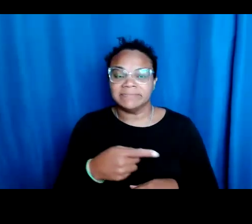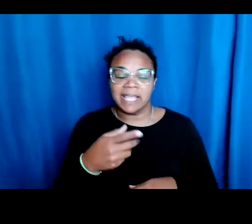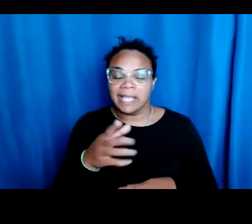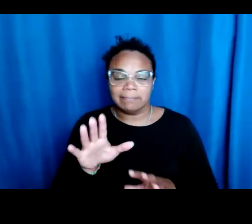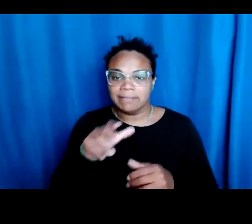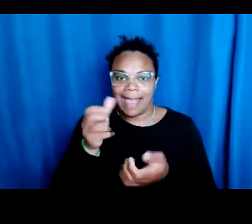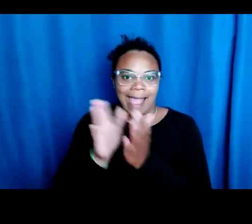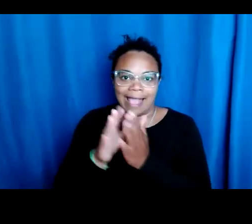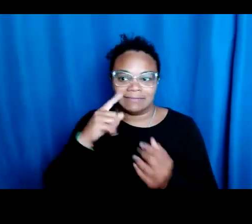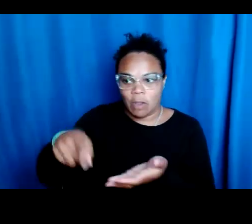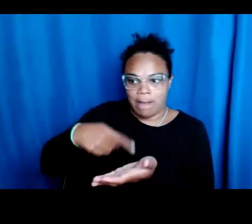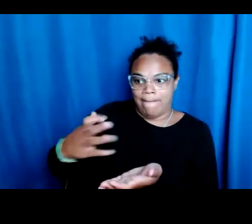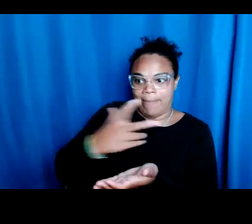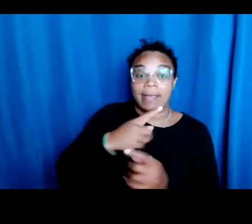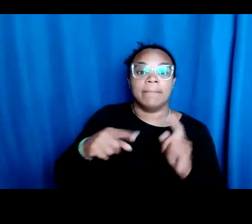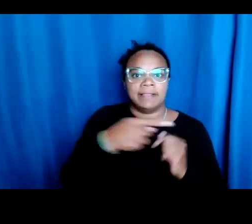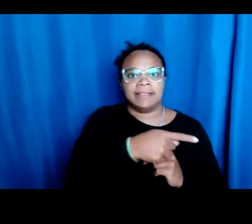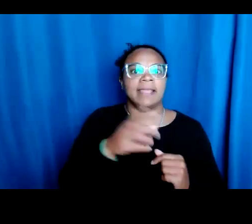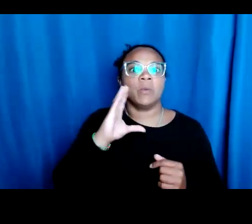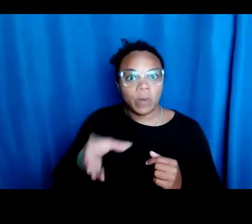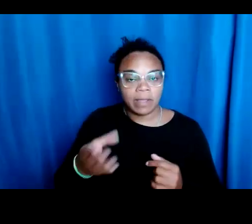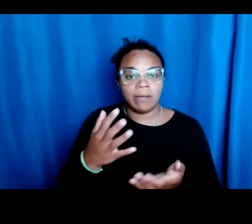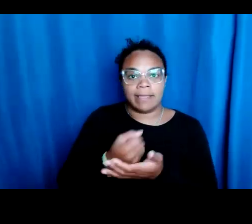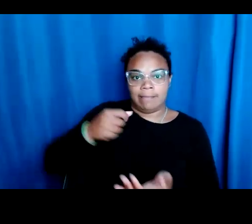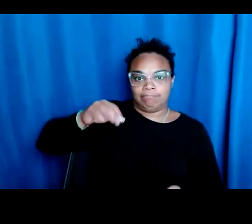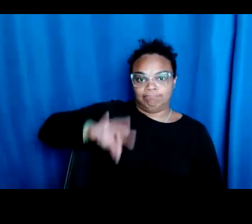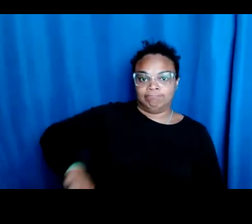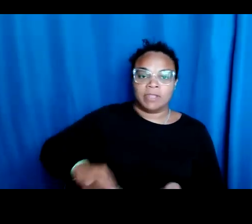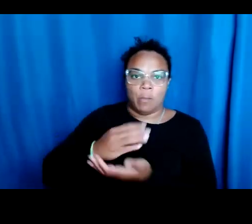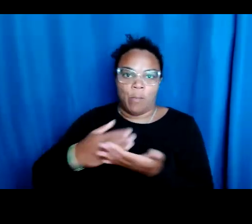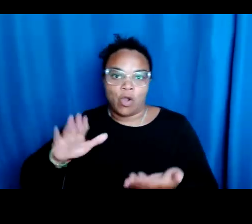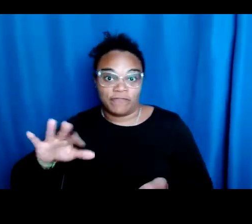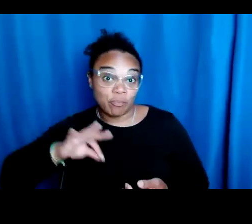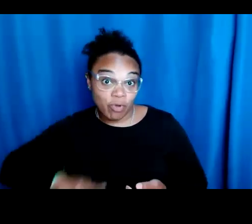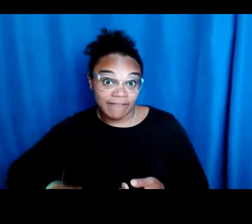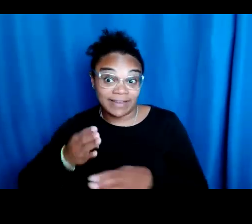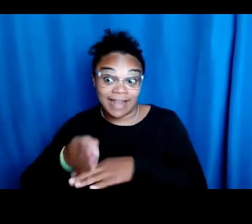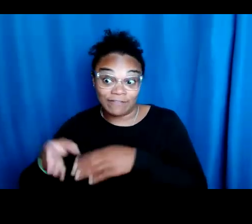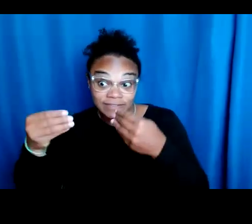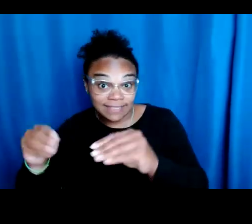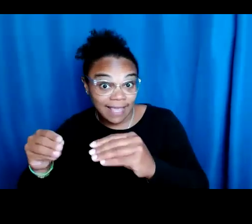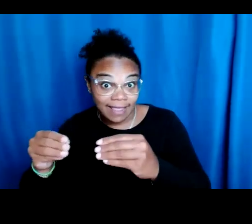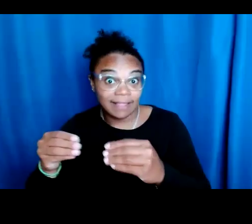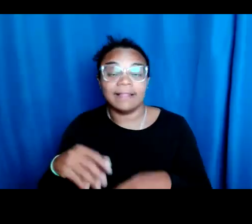the profits and proceeds from any ownership sale. Some investors are experienced business owners and can provide